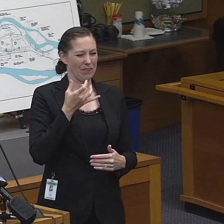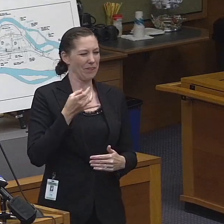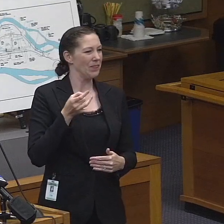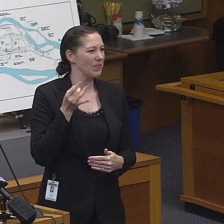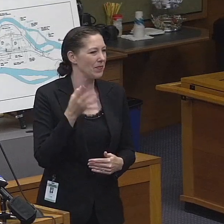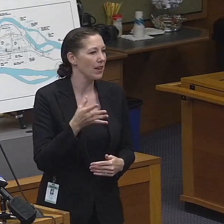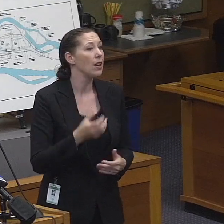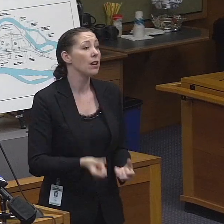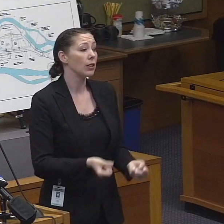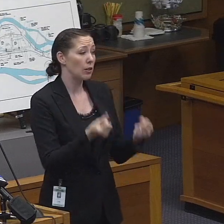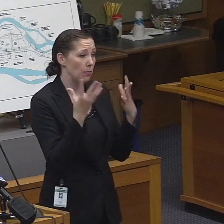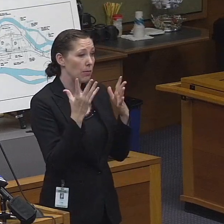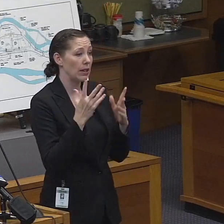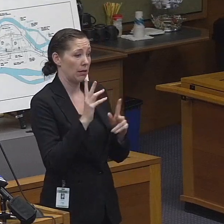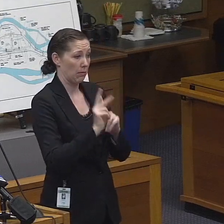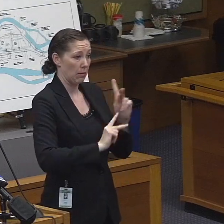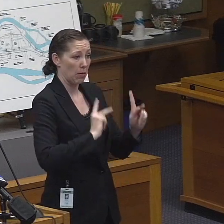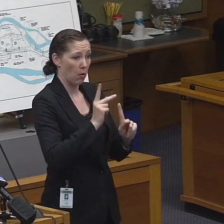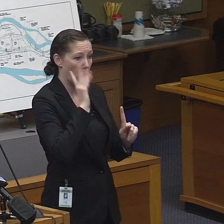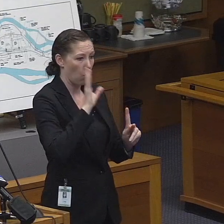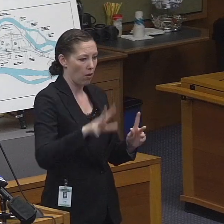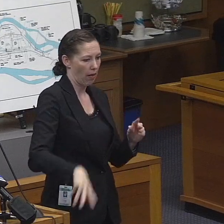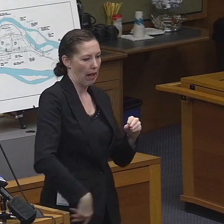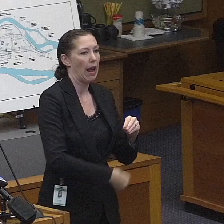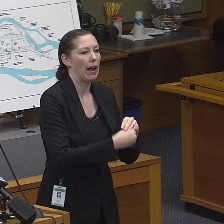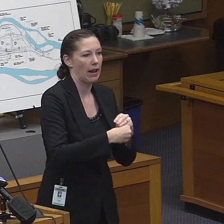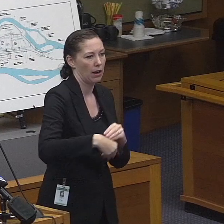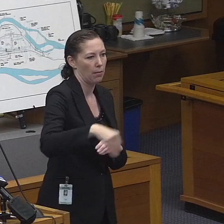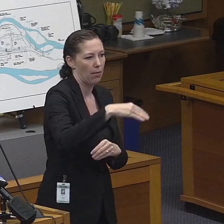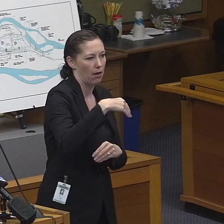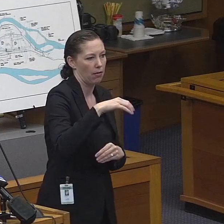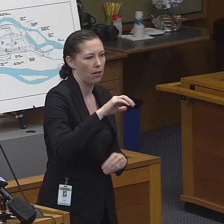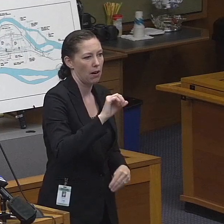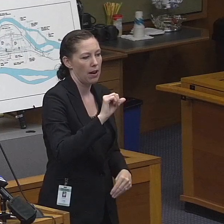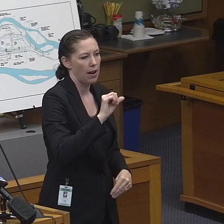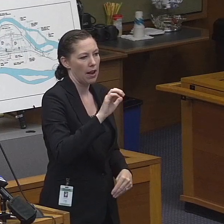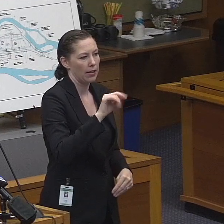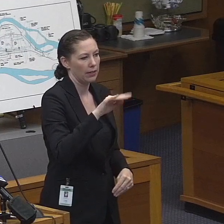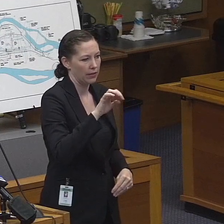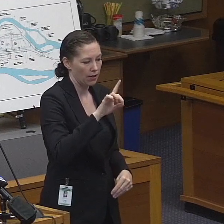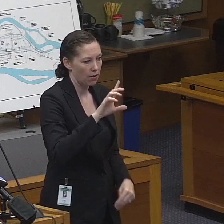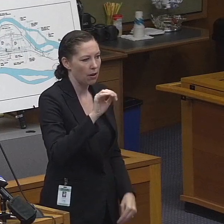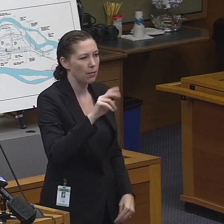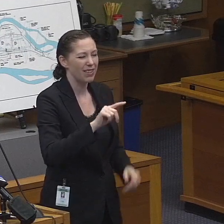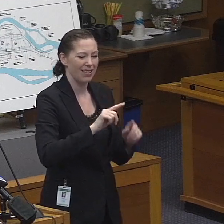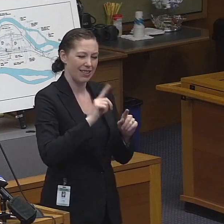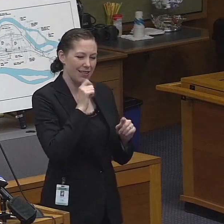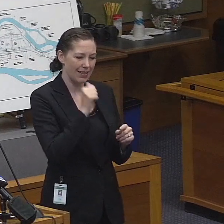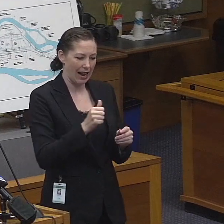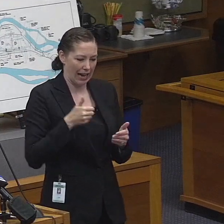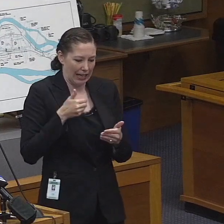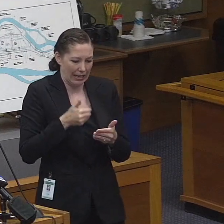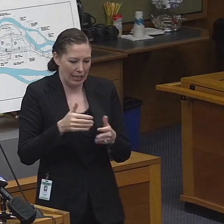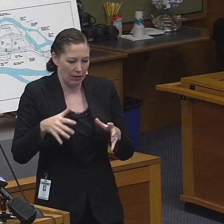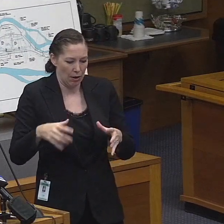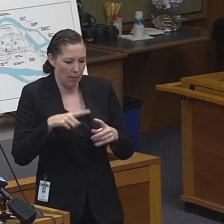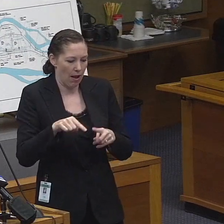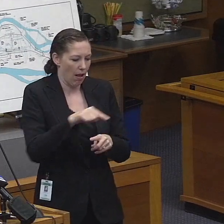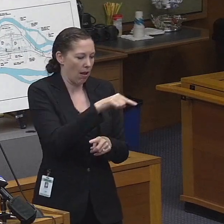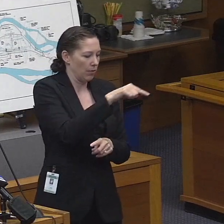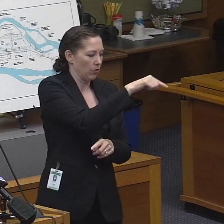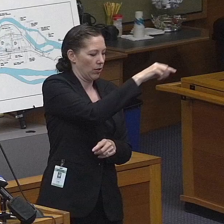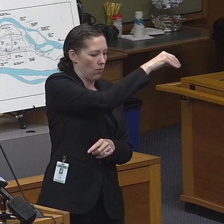treatment plant operators are used to applying powdered activated carbon upstream of their treatment processes to deal with those taste and odor challenges.